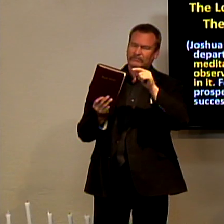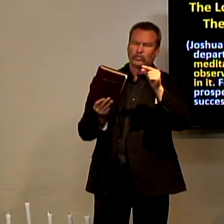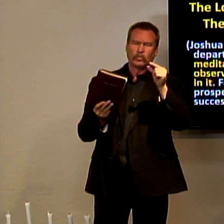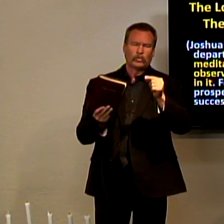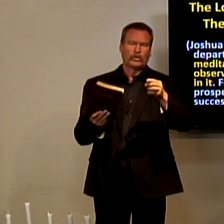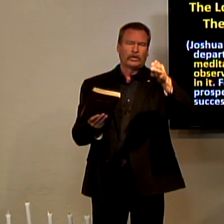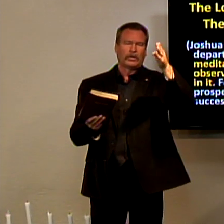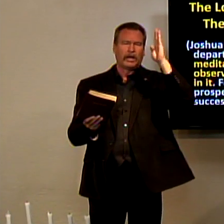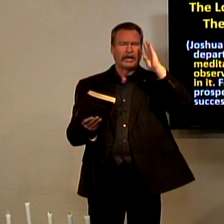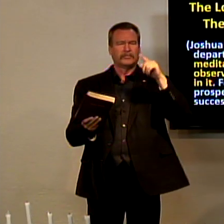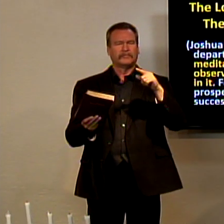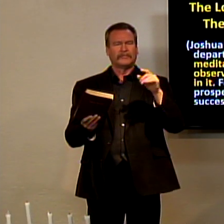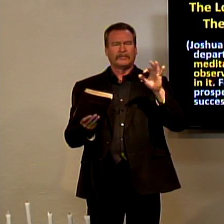we need to focus on the Word of God.